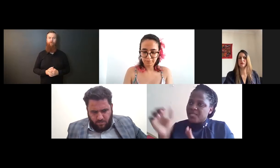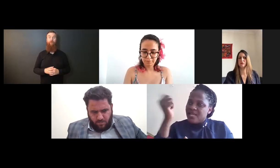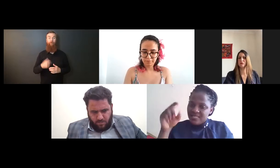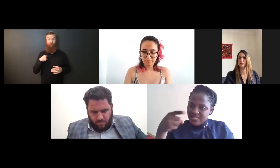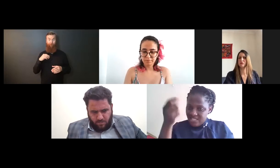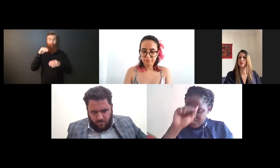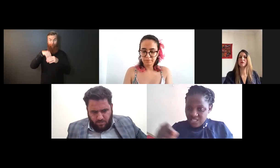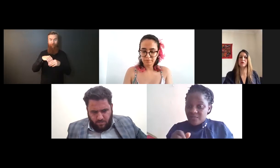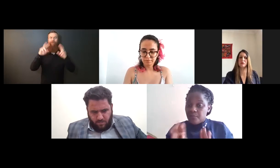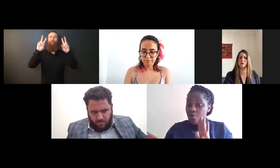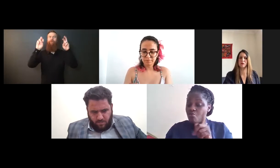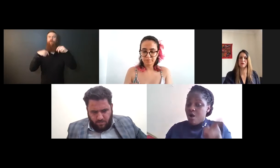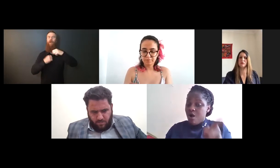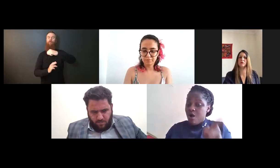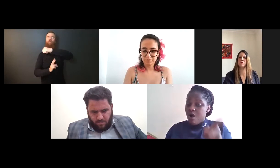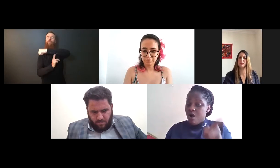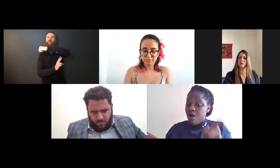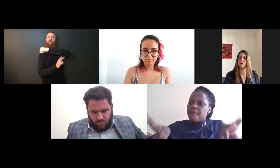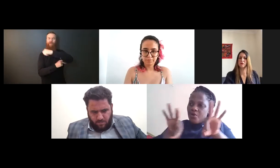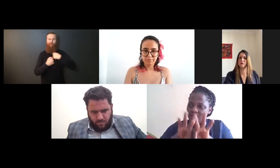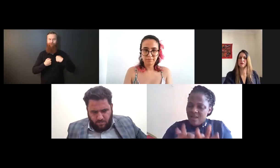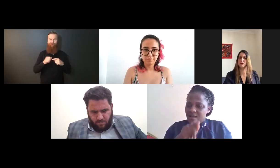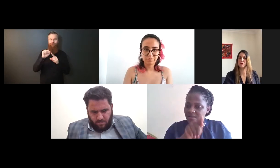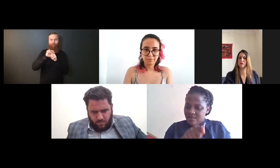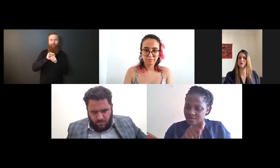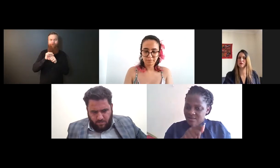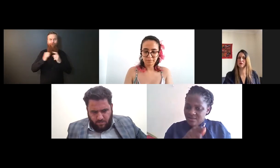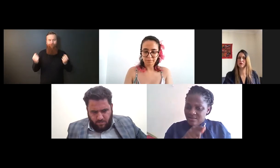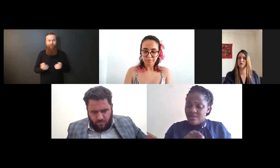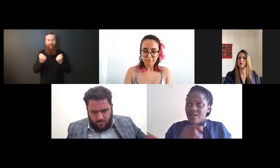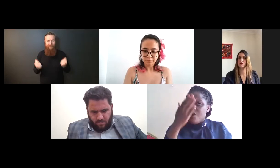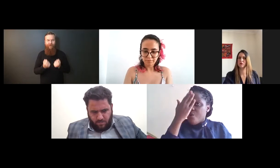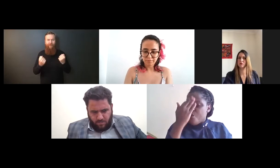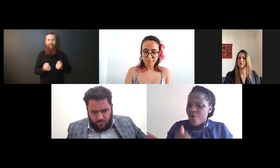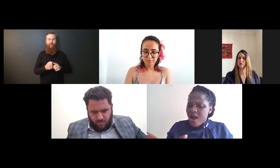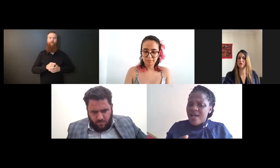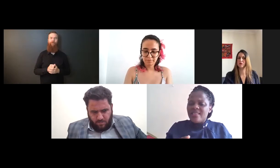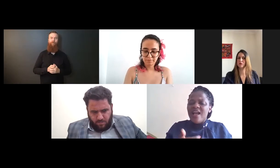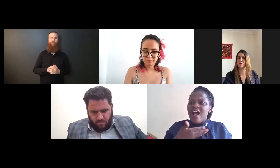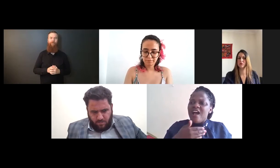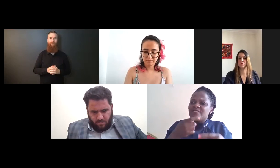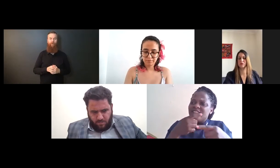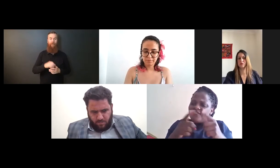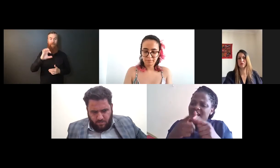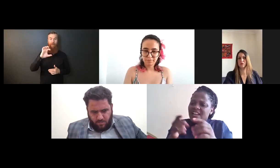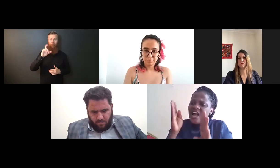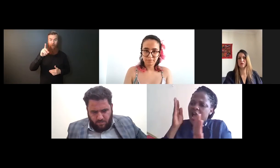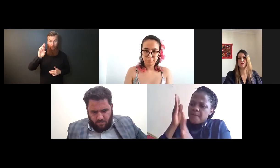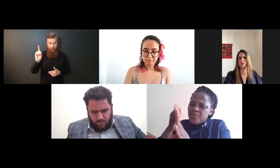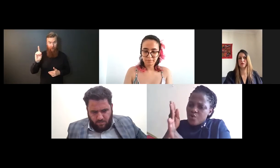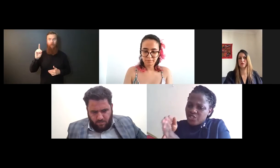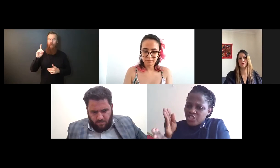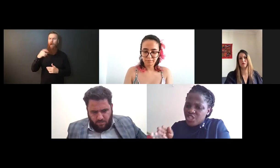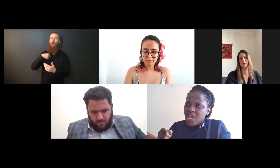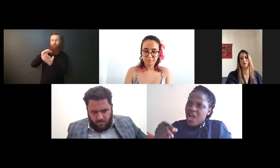SDGs, from the bridge CRPD and SDGs. This was very important